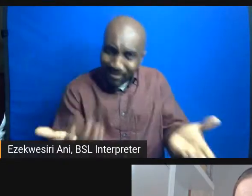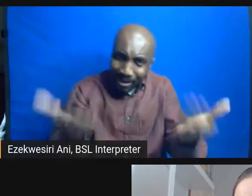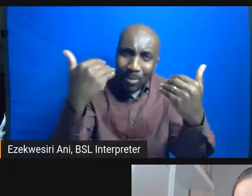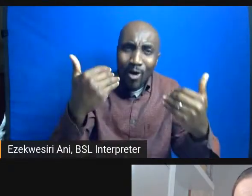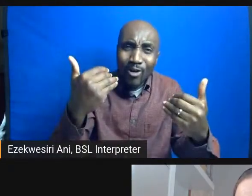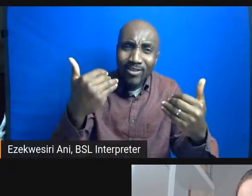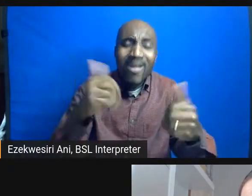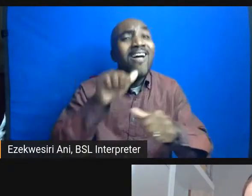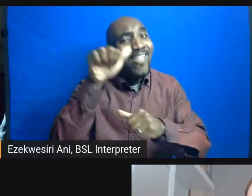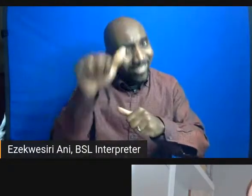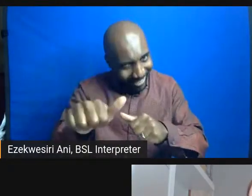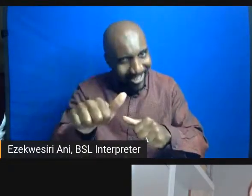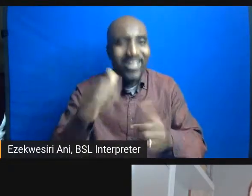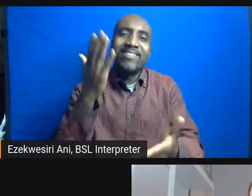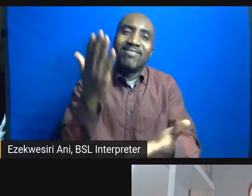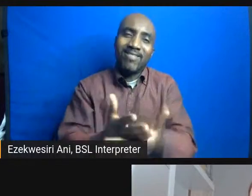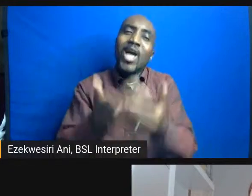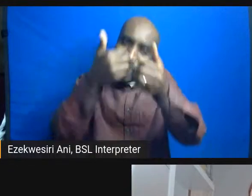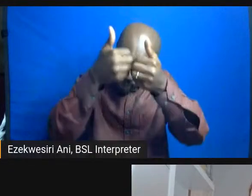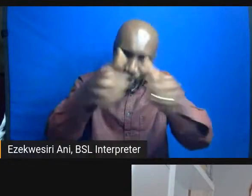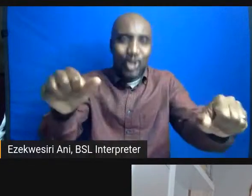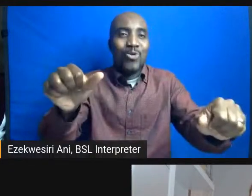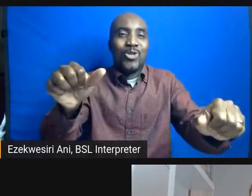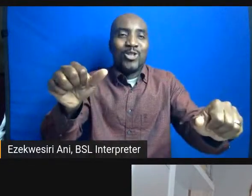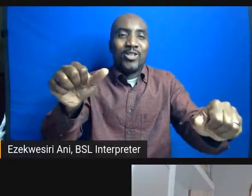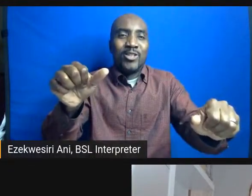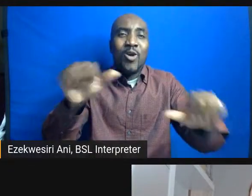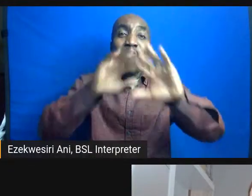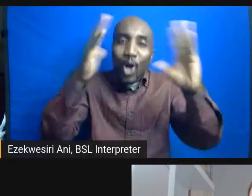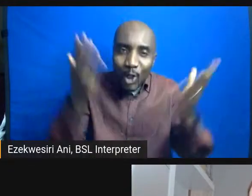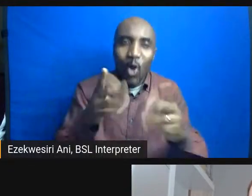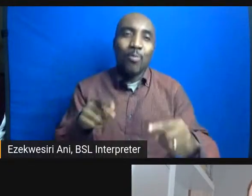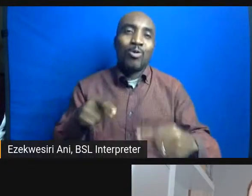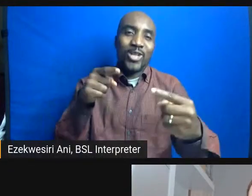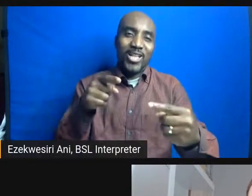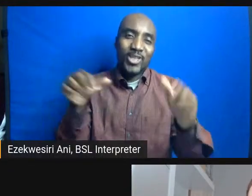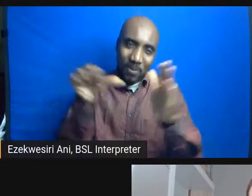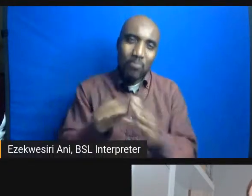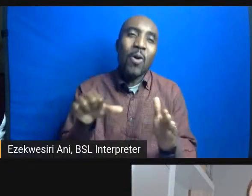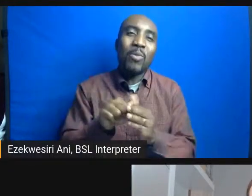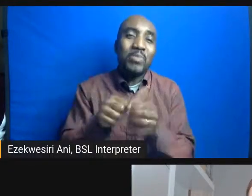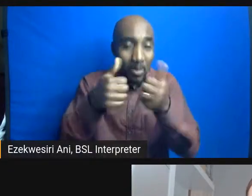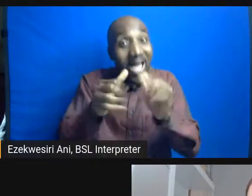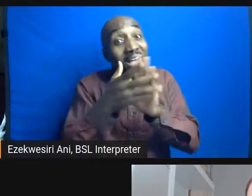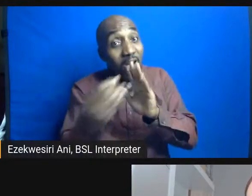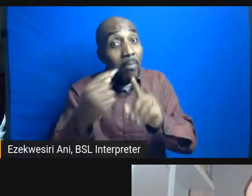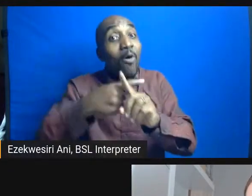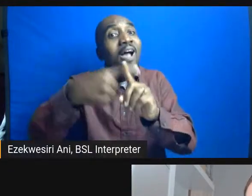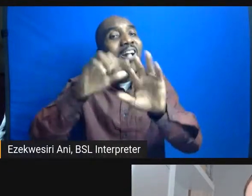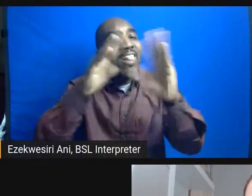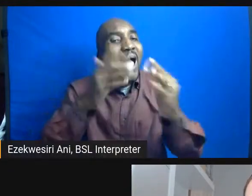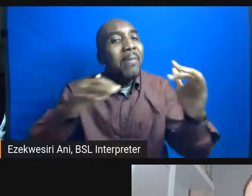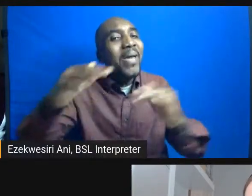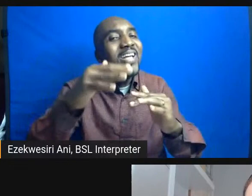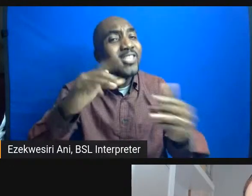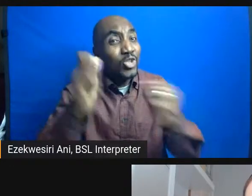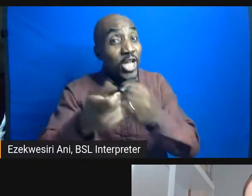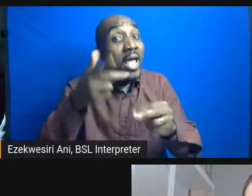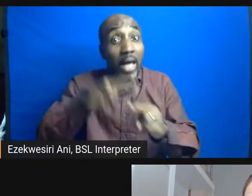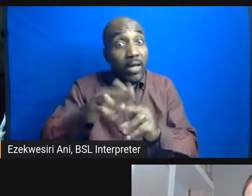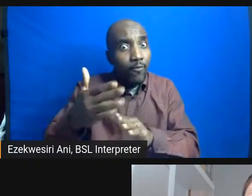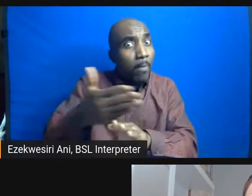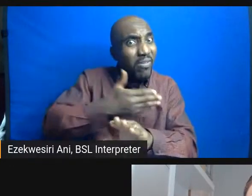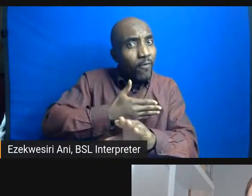Then we will find solutions for some of the global challenges that we have, like the climate crisis. Because if we had taken